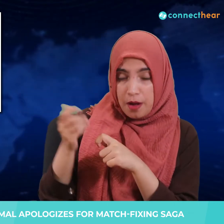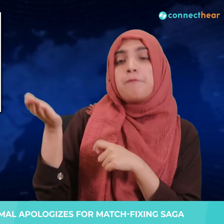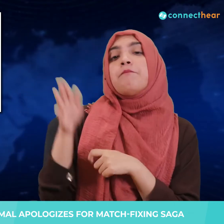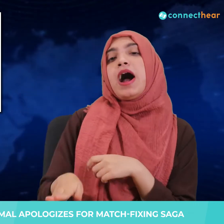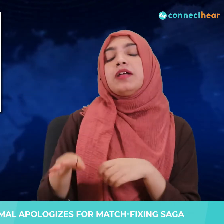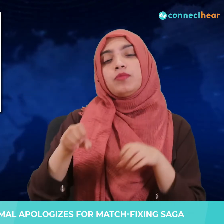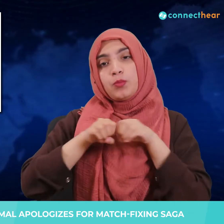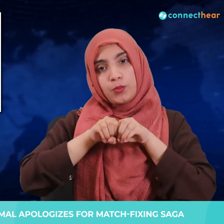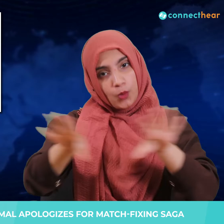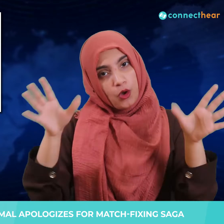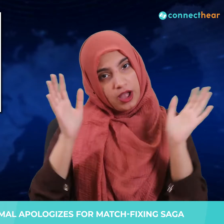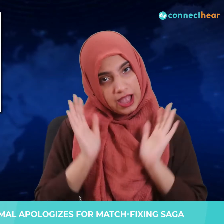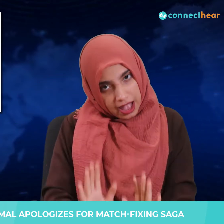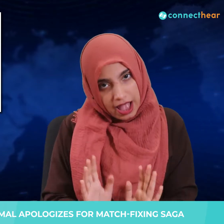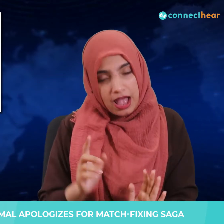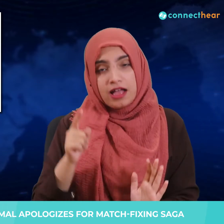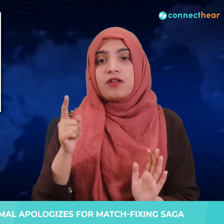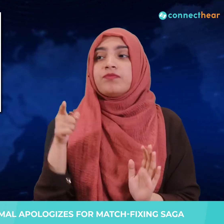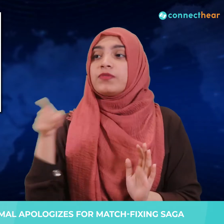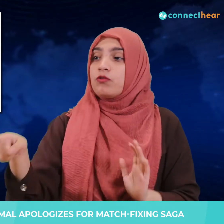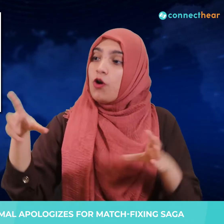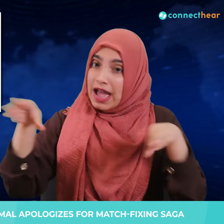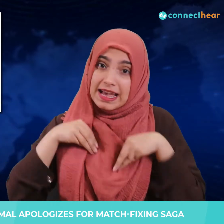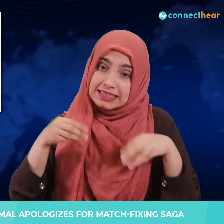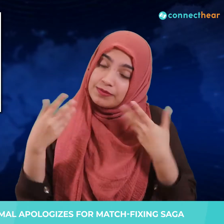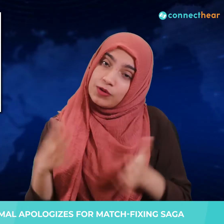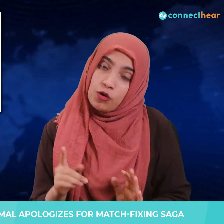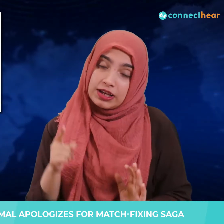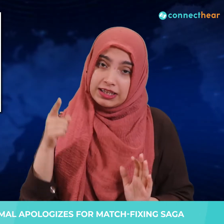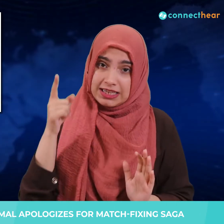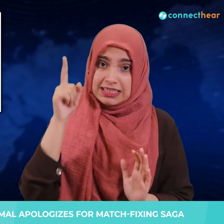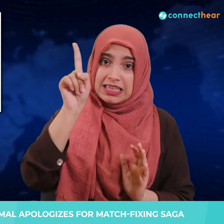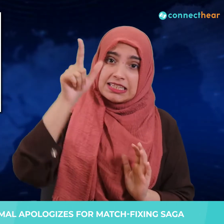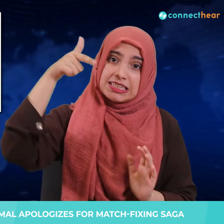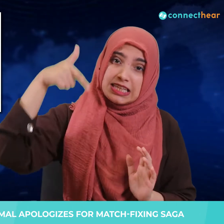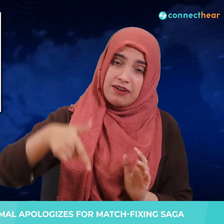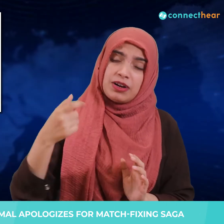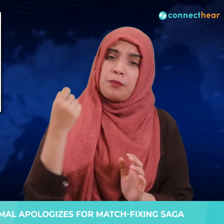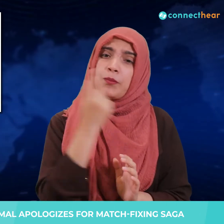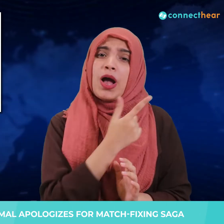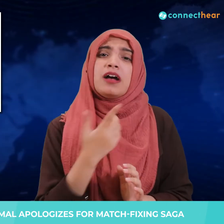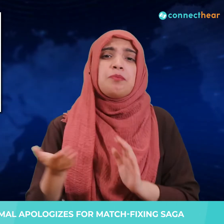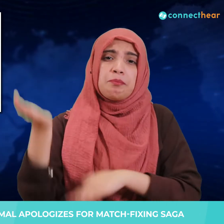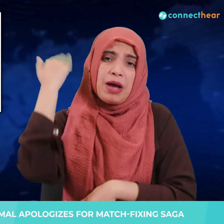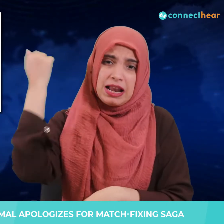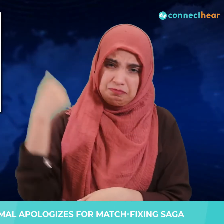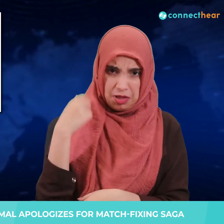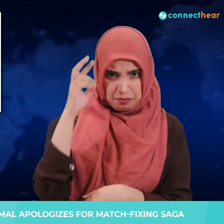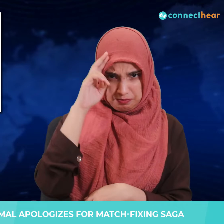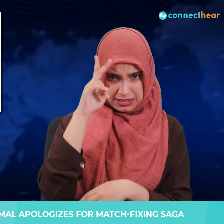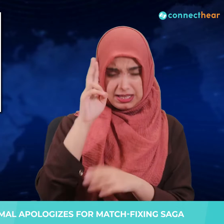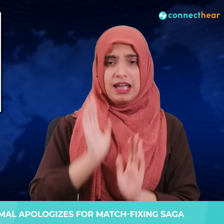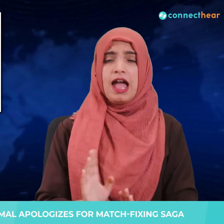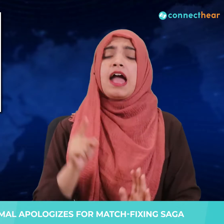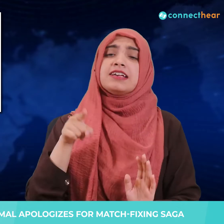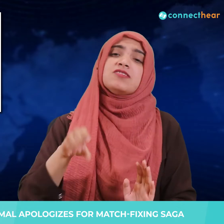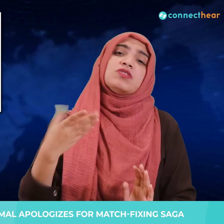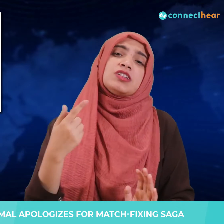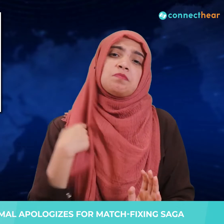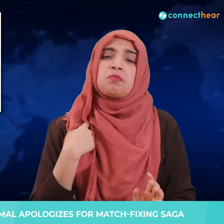Akmal stated in the video that 17 months ago I made a mistake which caused damage to my